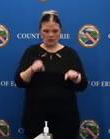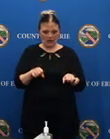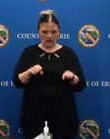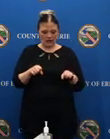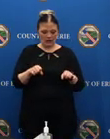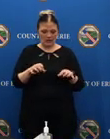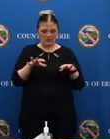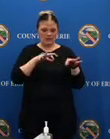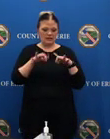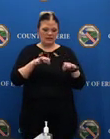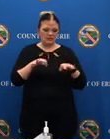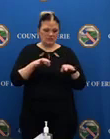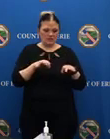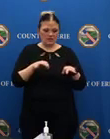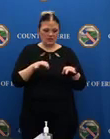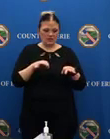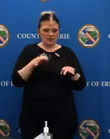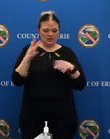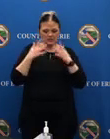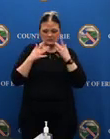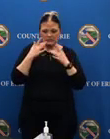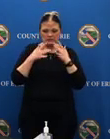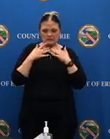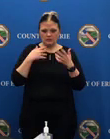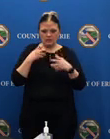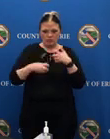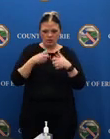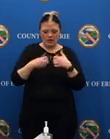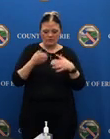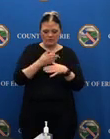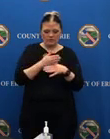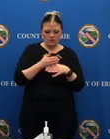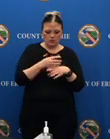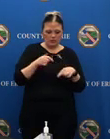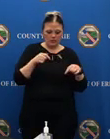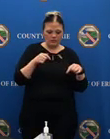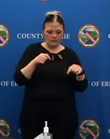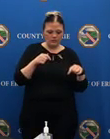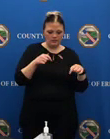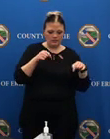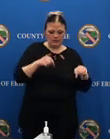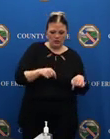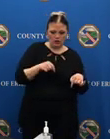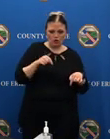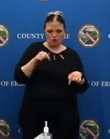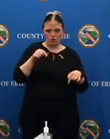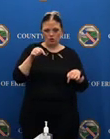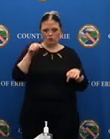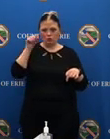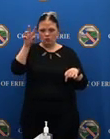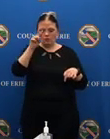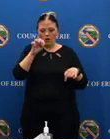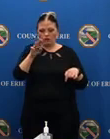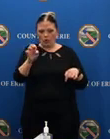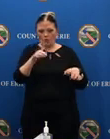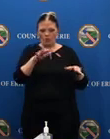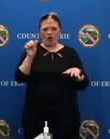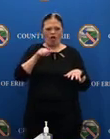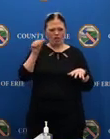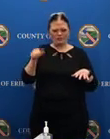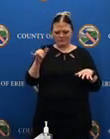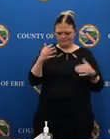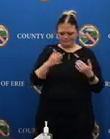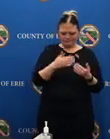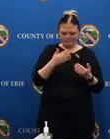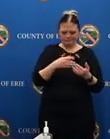any extent, explain the disparity between your county and Monroe and Onondaga and Albany. Well, Albany is an easy one because